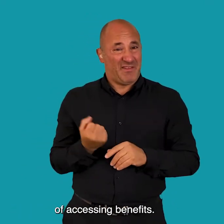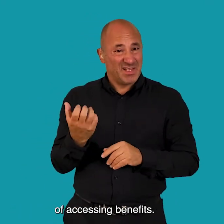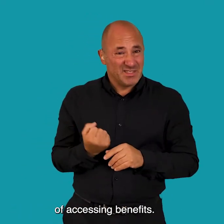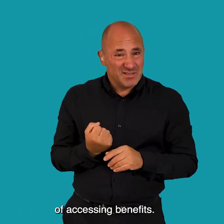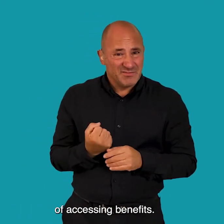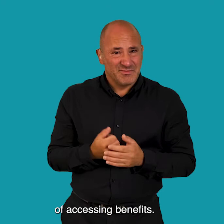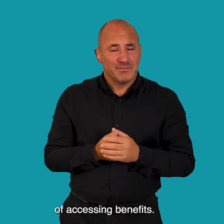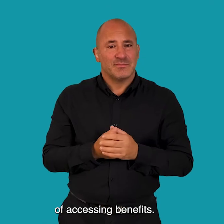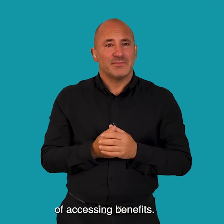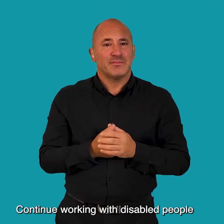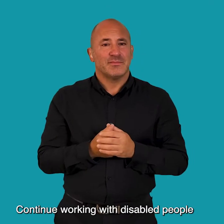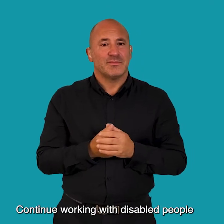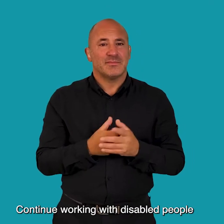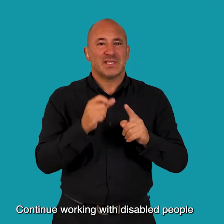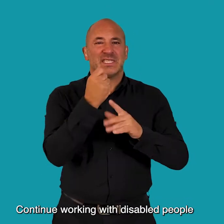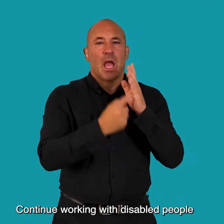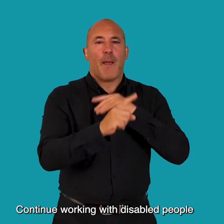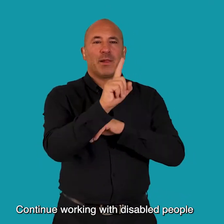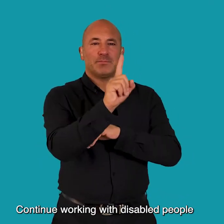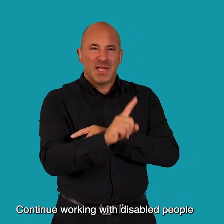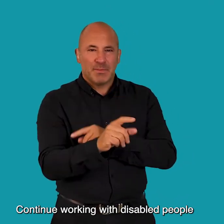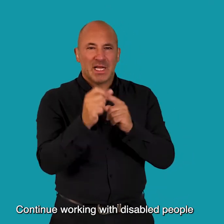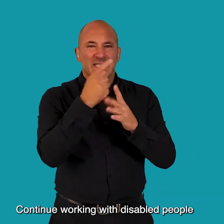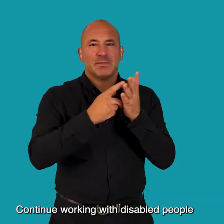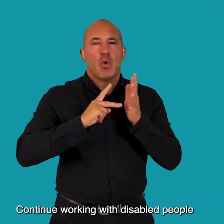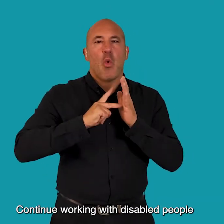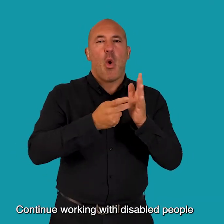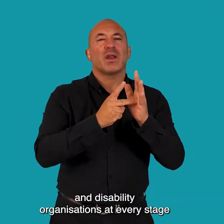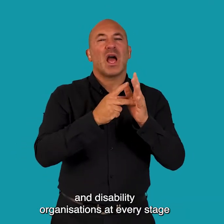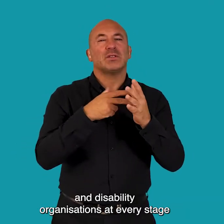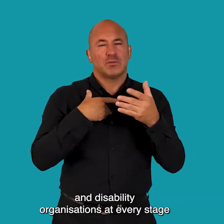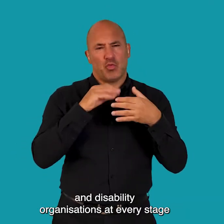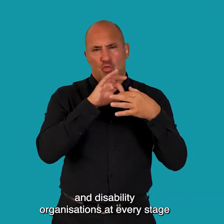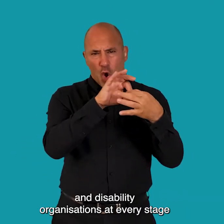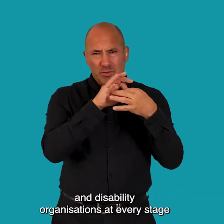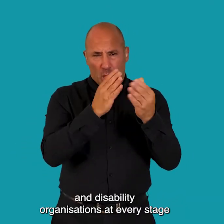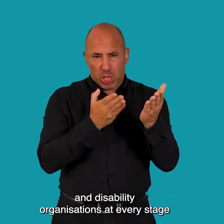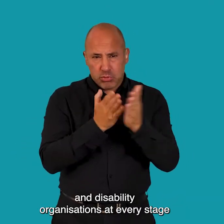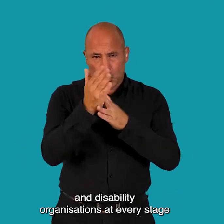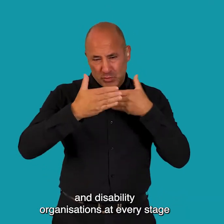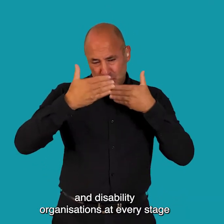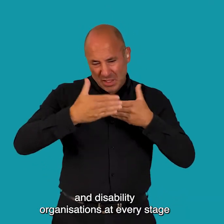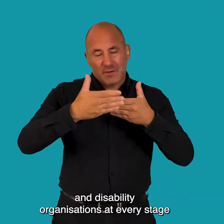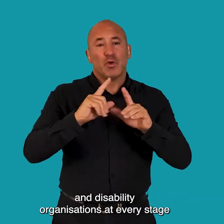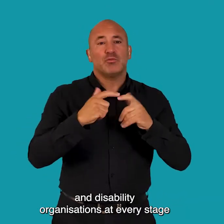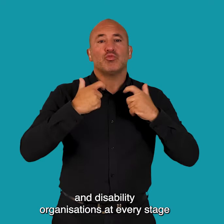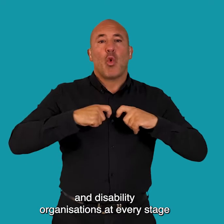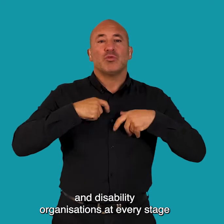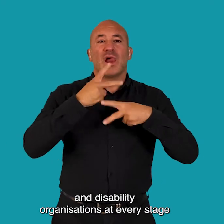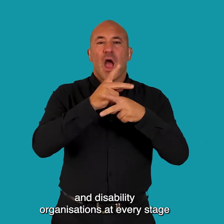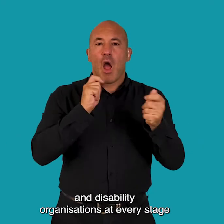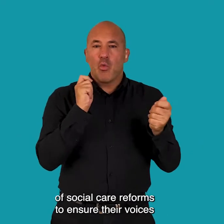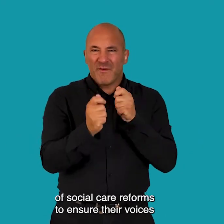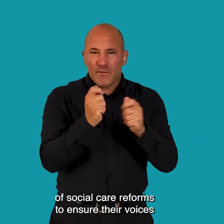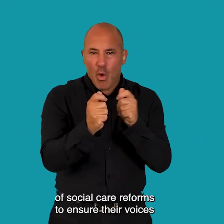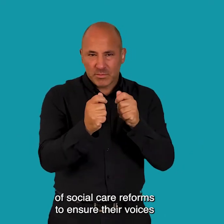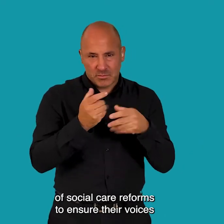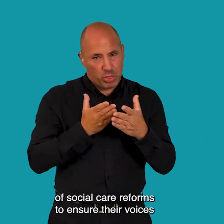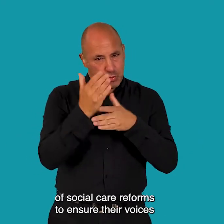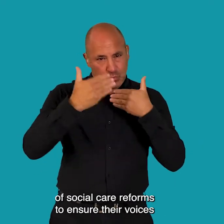benefits, continue working with disabled people and disability organisations at every stage of social care